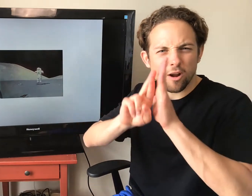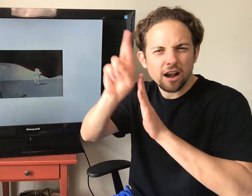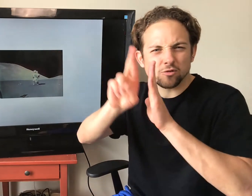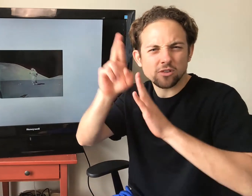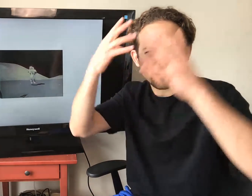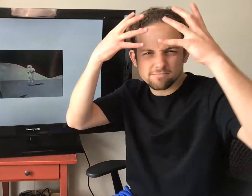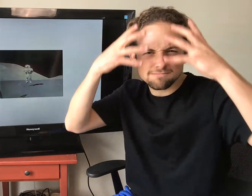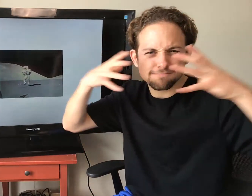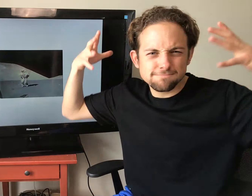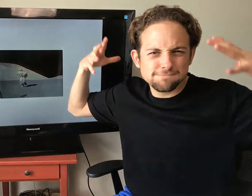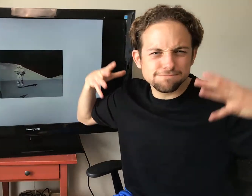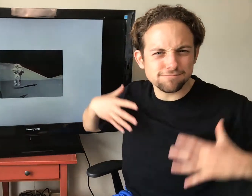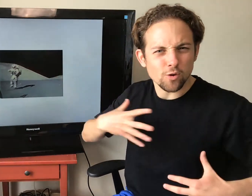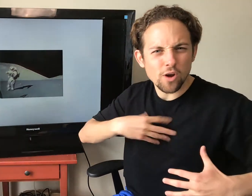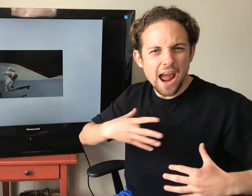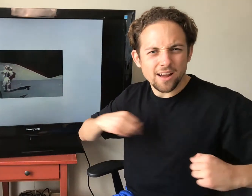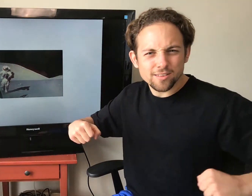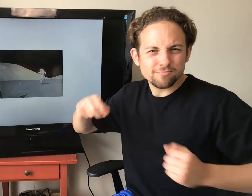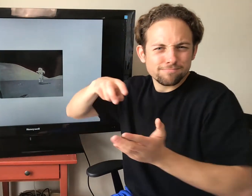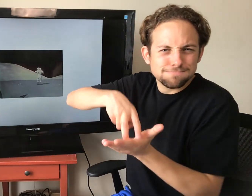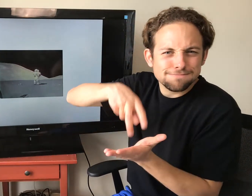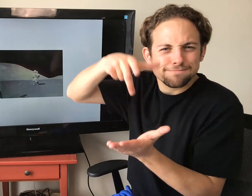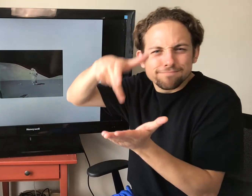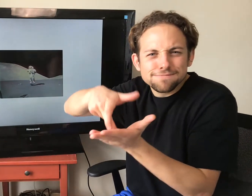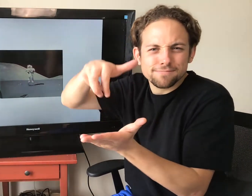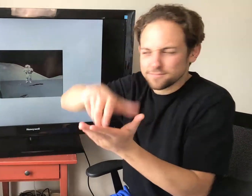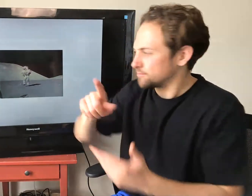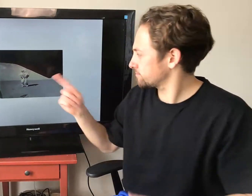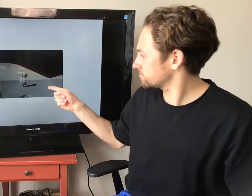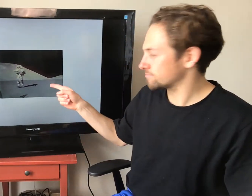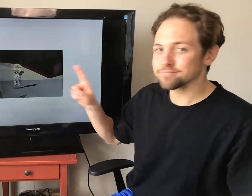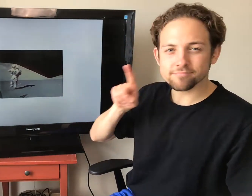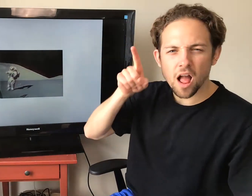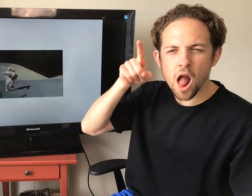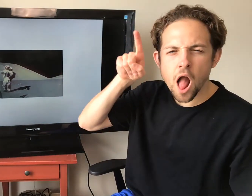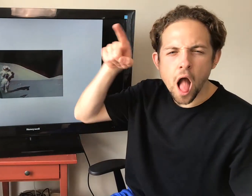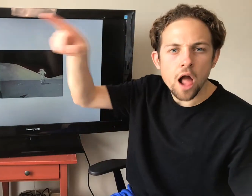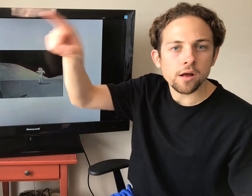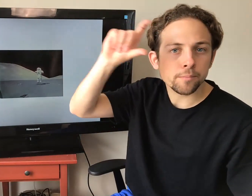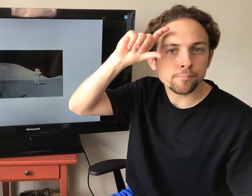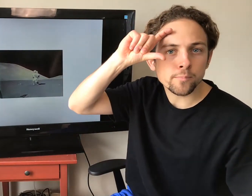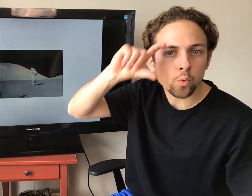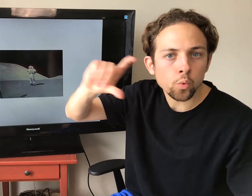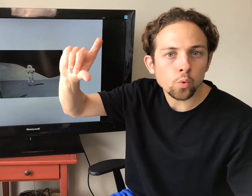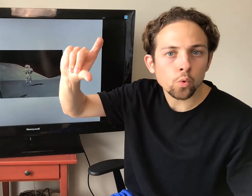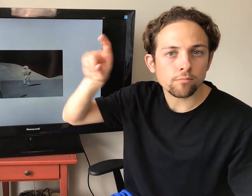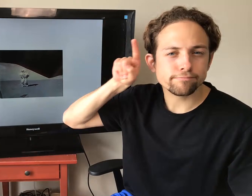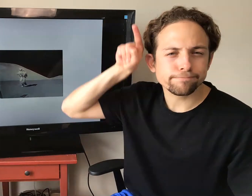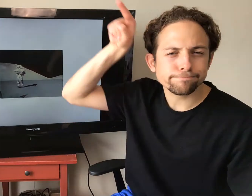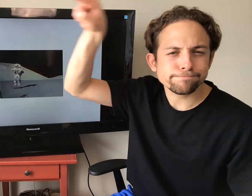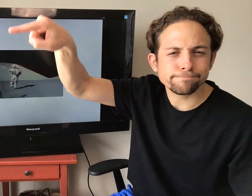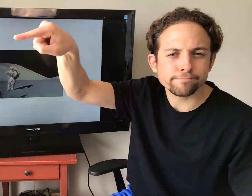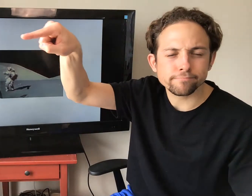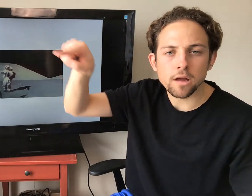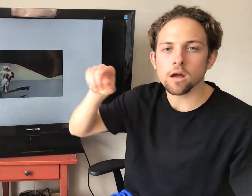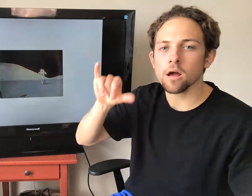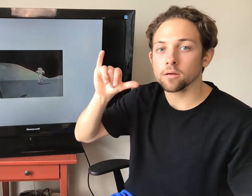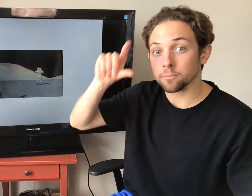Interesting. Does anyone know where this is? Look at this astronaut in his white spacesuit walking around. Yep, they're on the